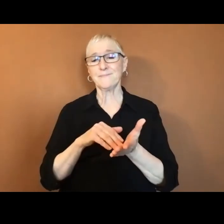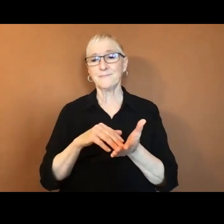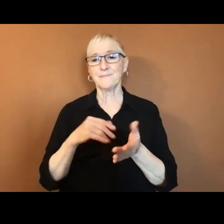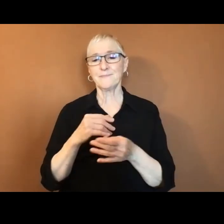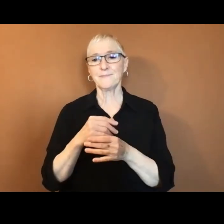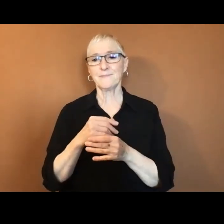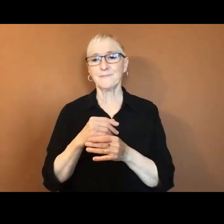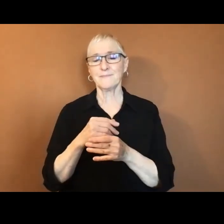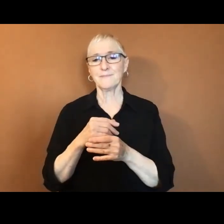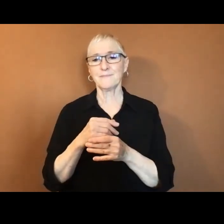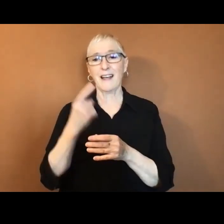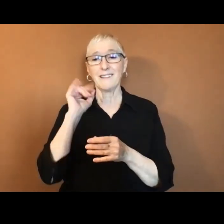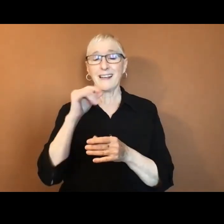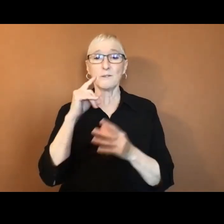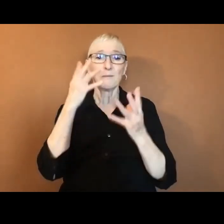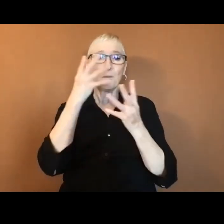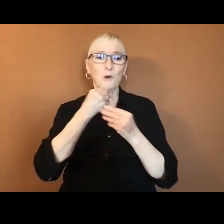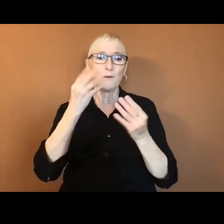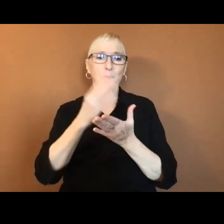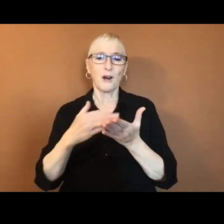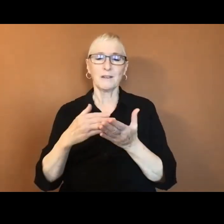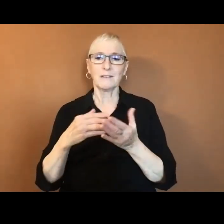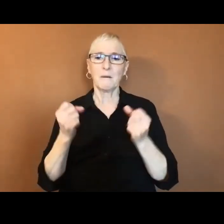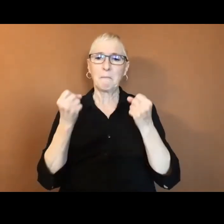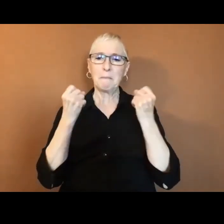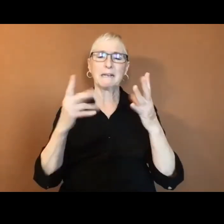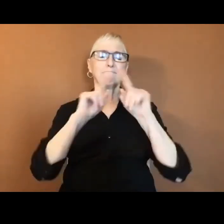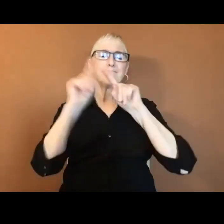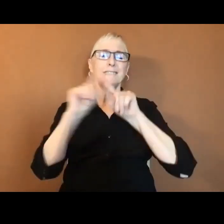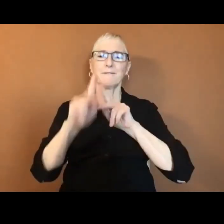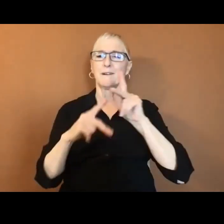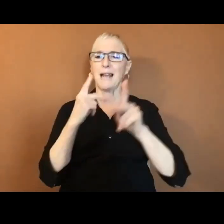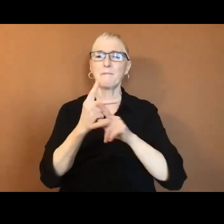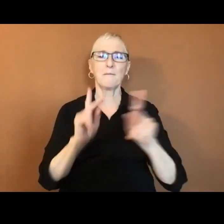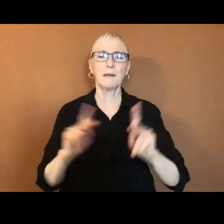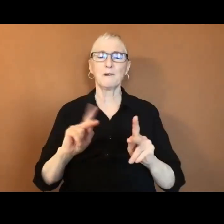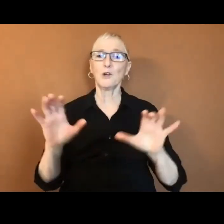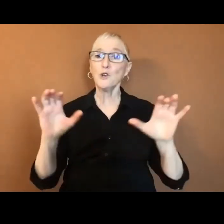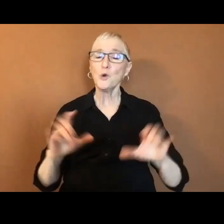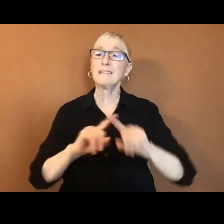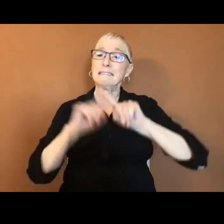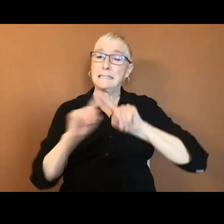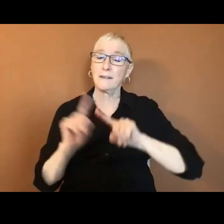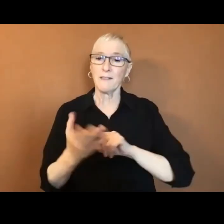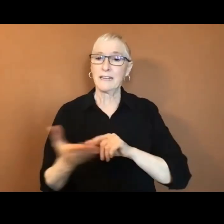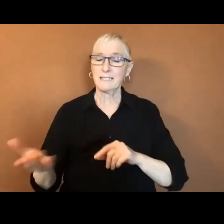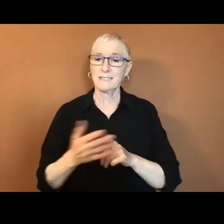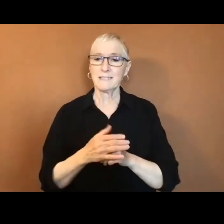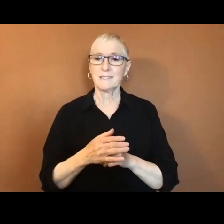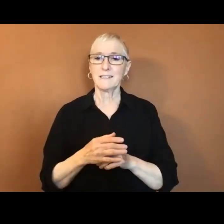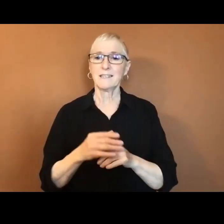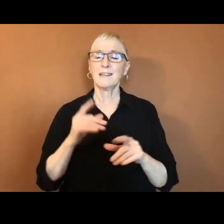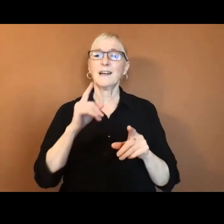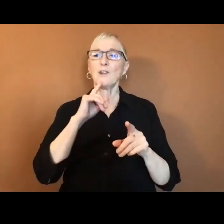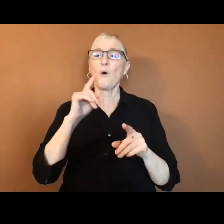the beauty of it, is there's so many different types of people doing so many different types of things. So it does crack those